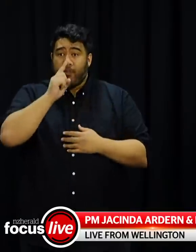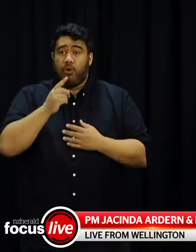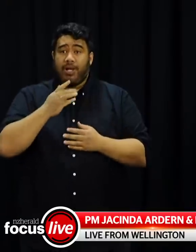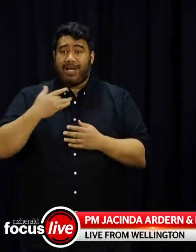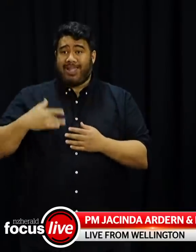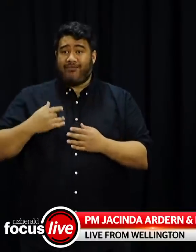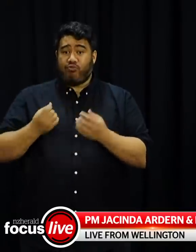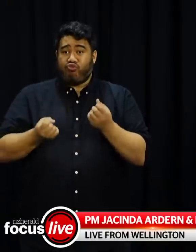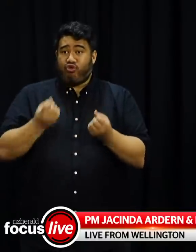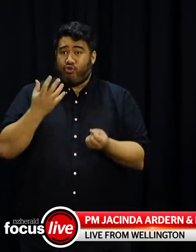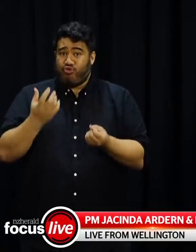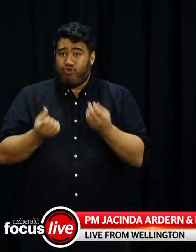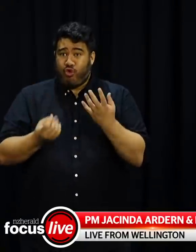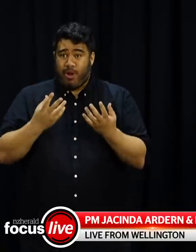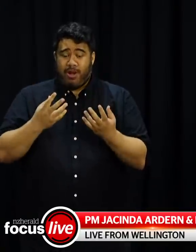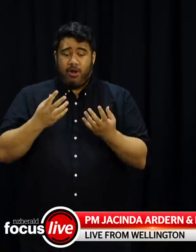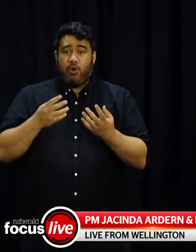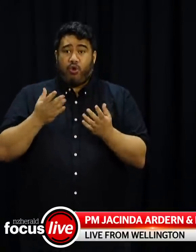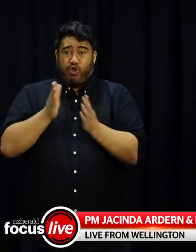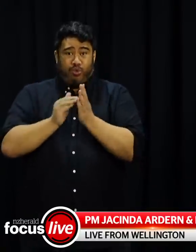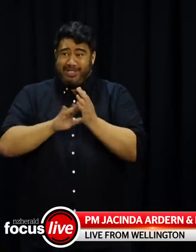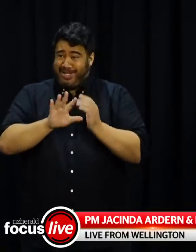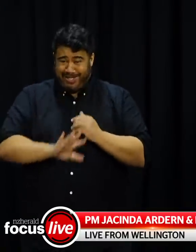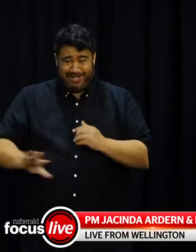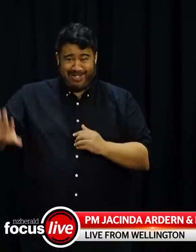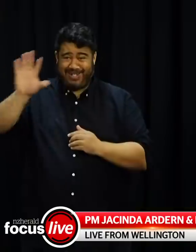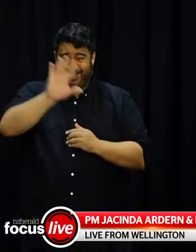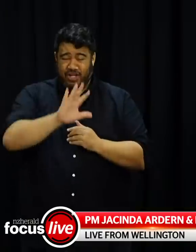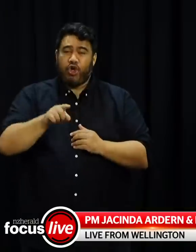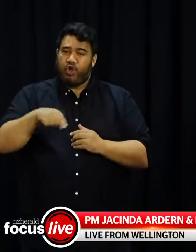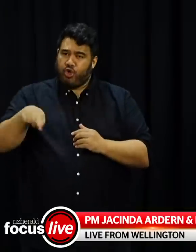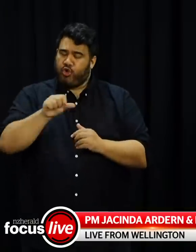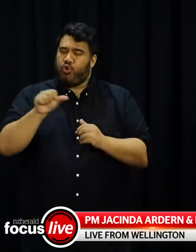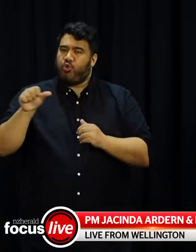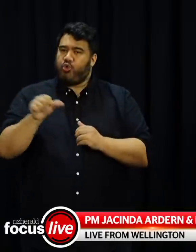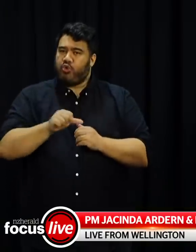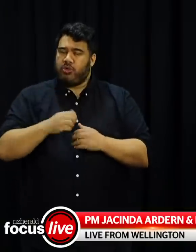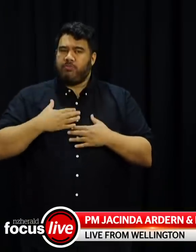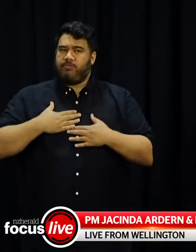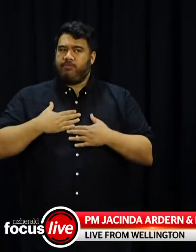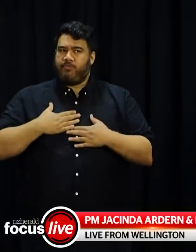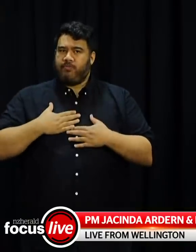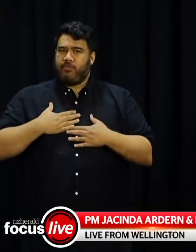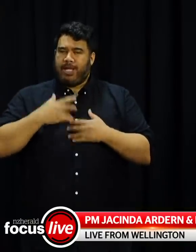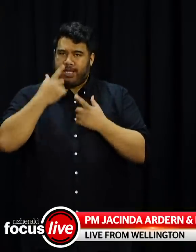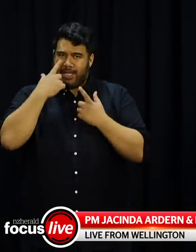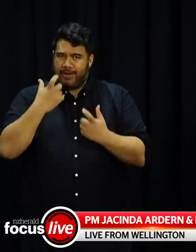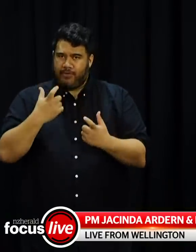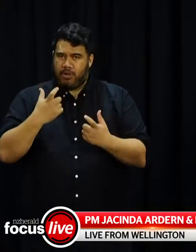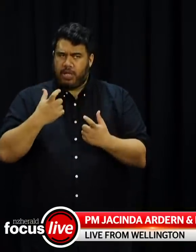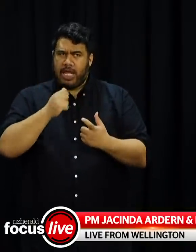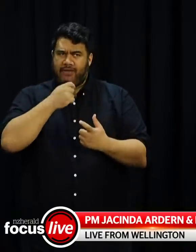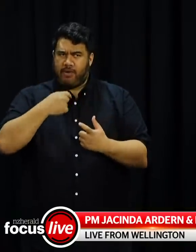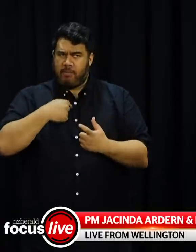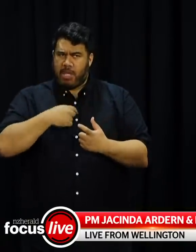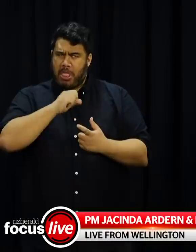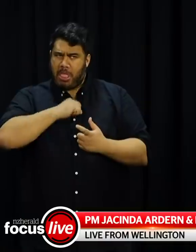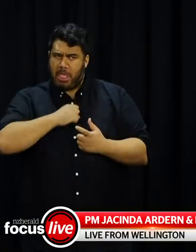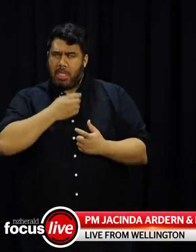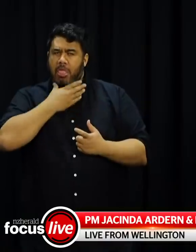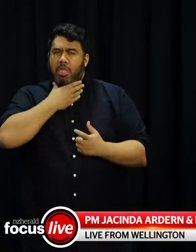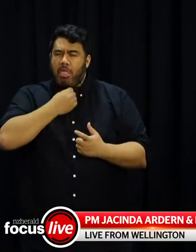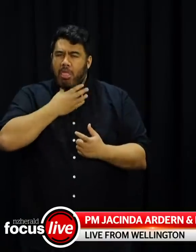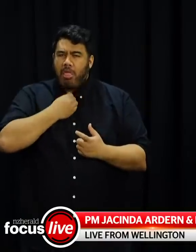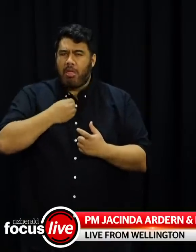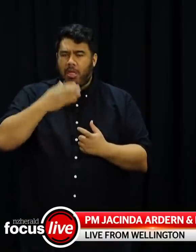country should be vigilant about their health and seek advice if they have any symptoms. We know Rotorua is a popular